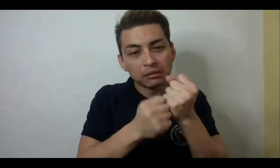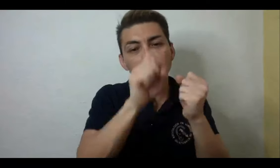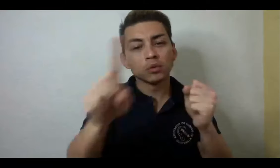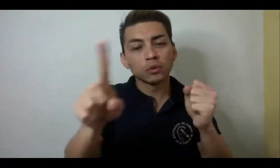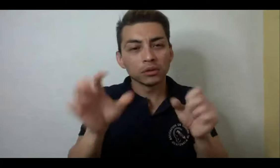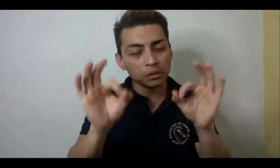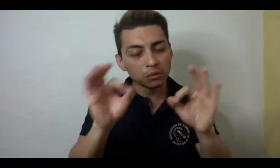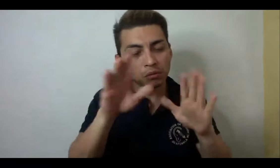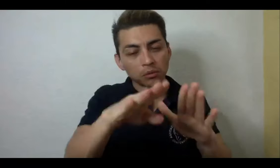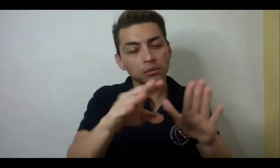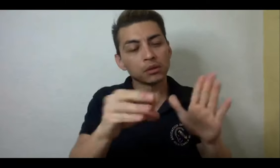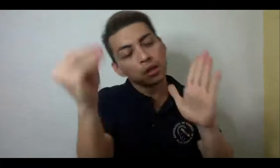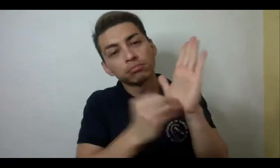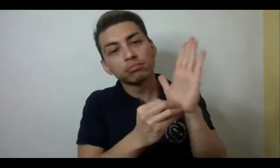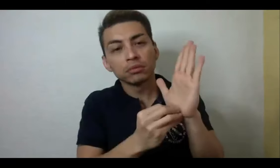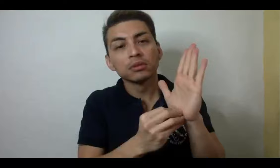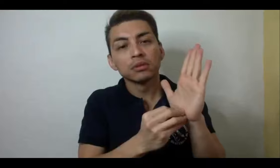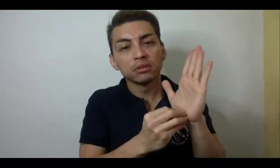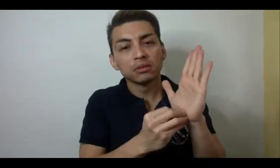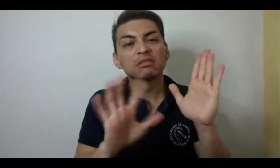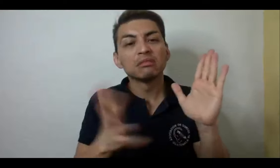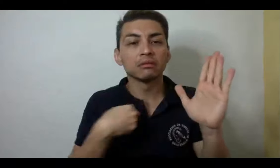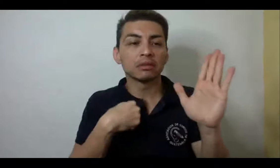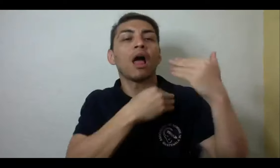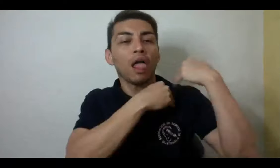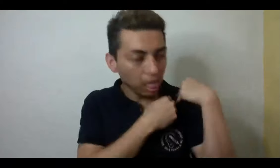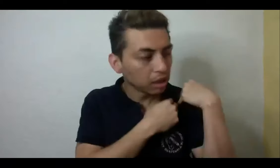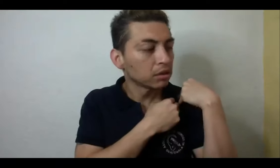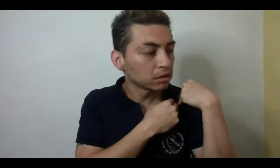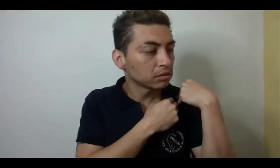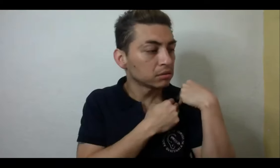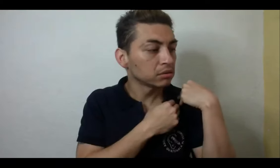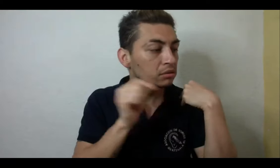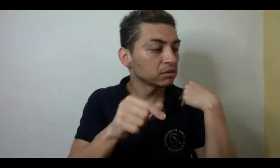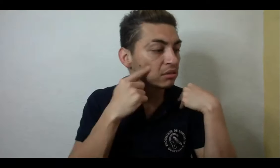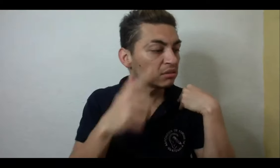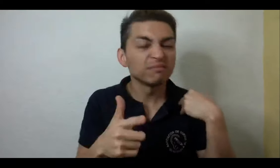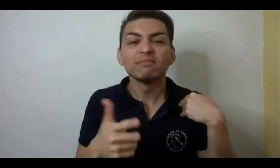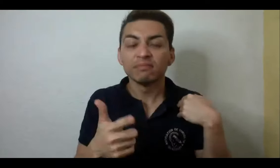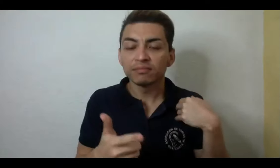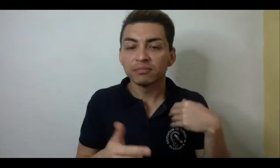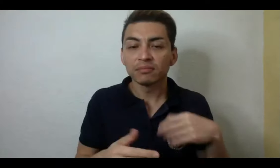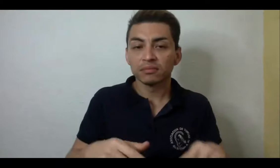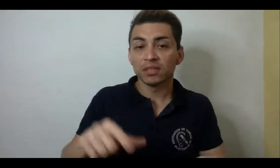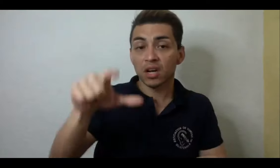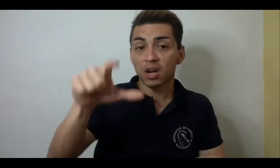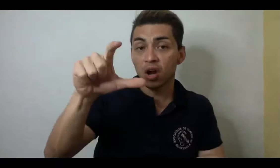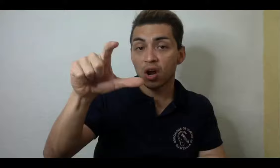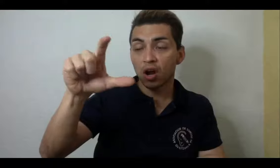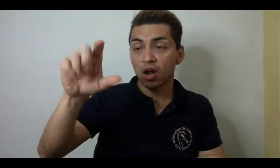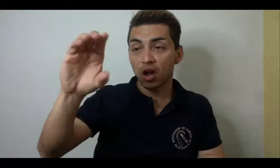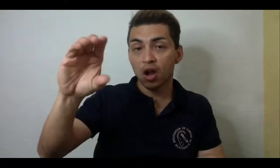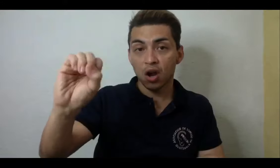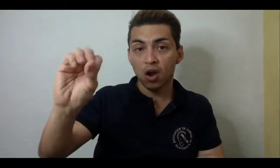Agenda 2030 commitments. This quest has become urgent as the COVID-19 pandemic